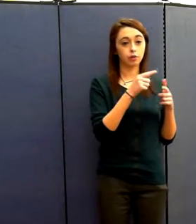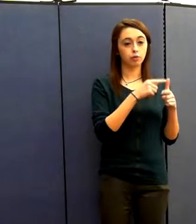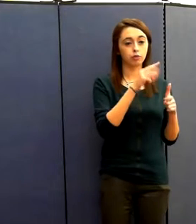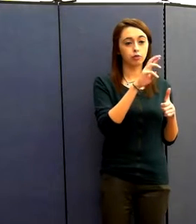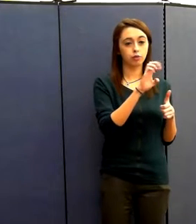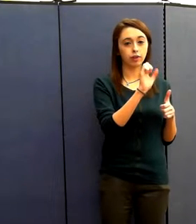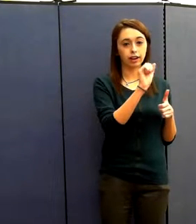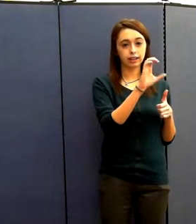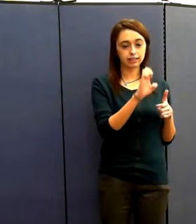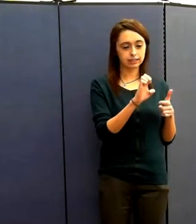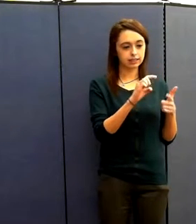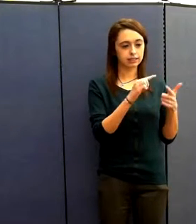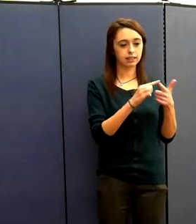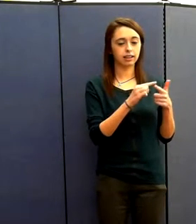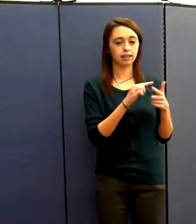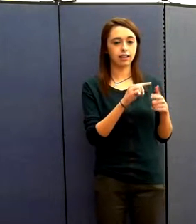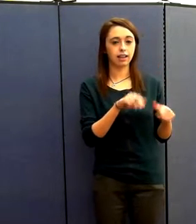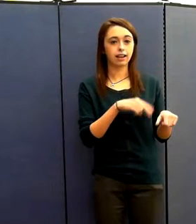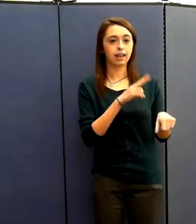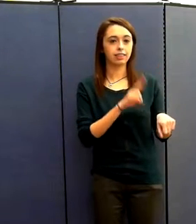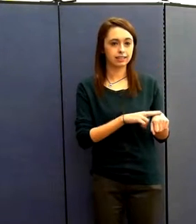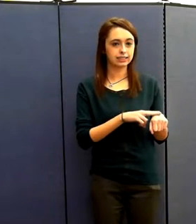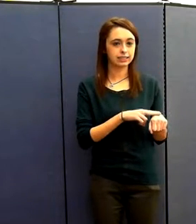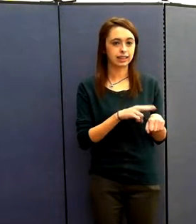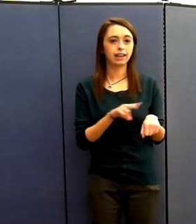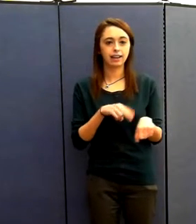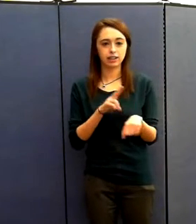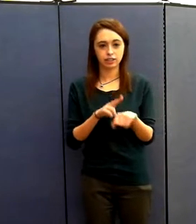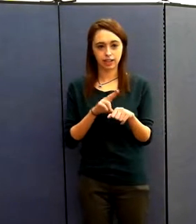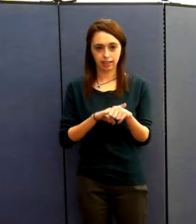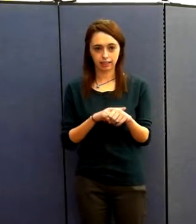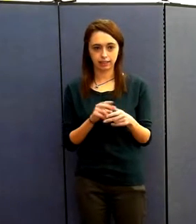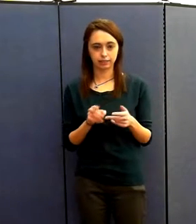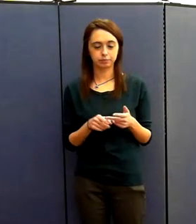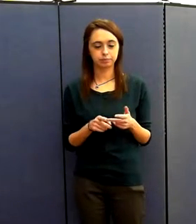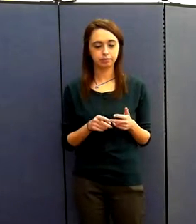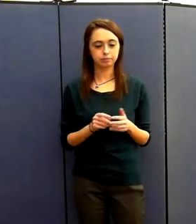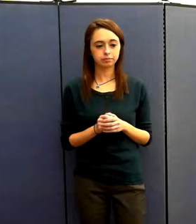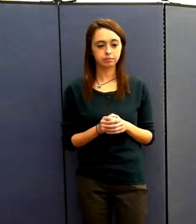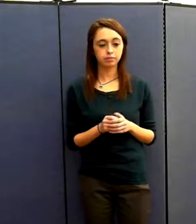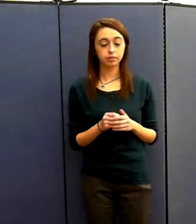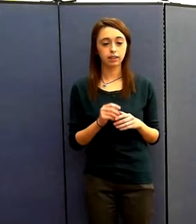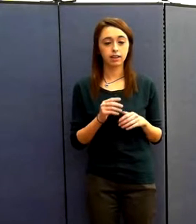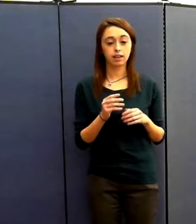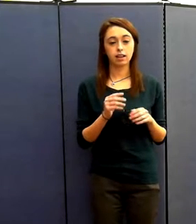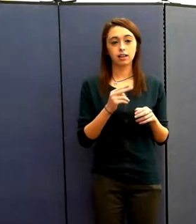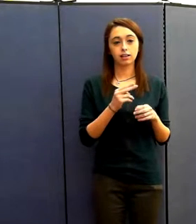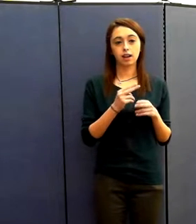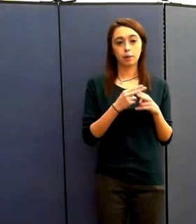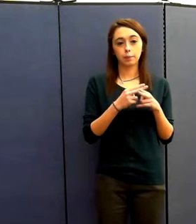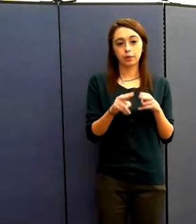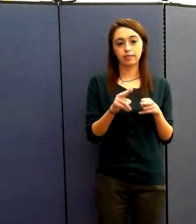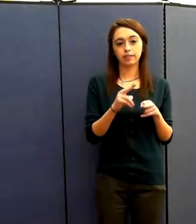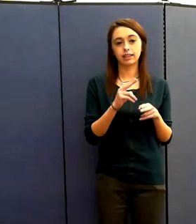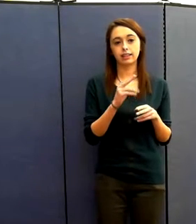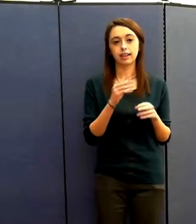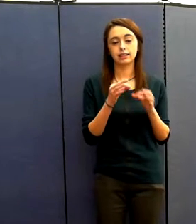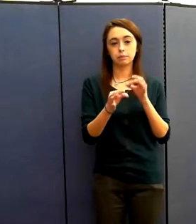nationality. First, I will briefly discuss my topic. Then I will state the research questions that framed